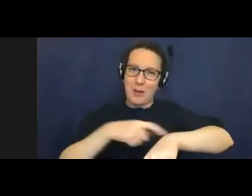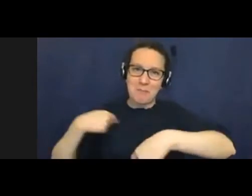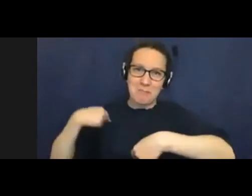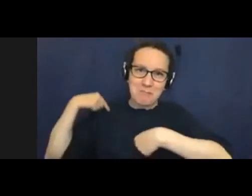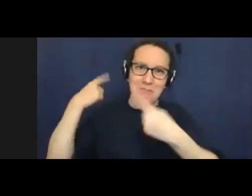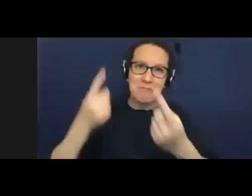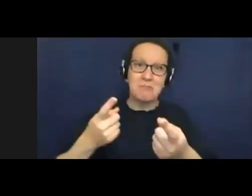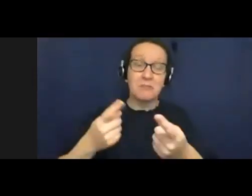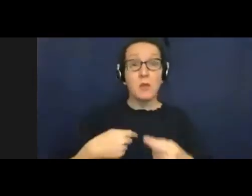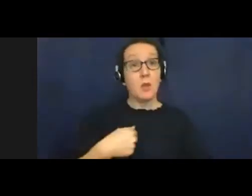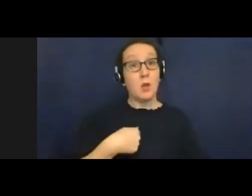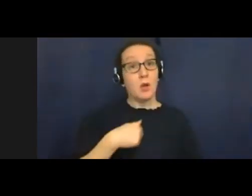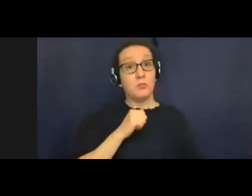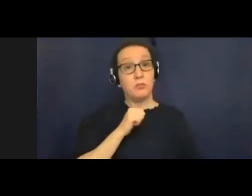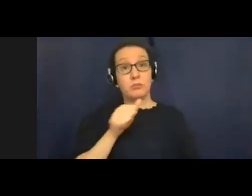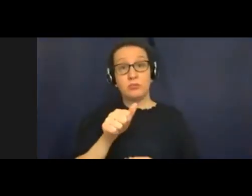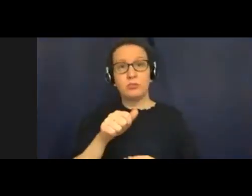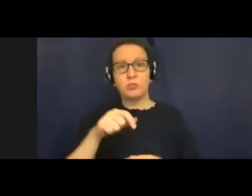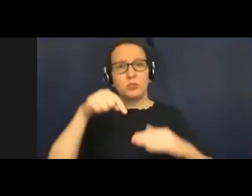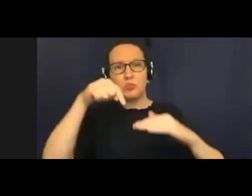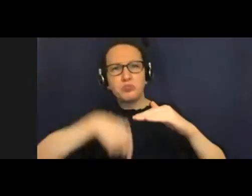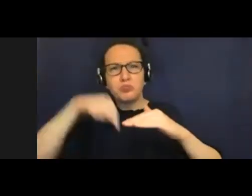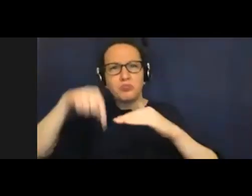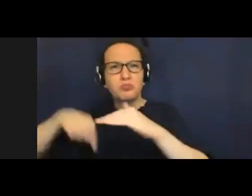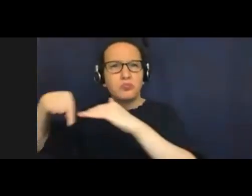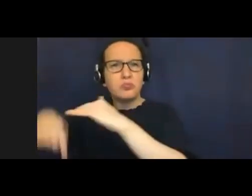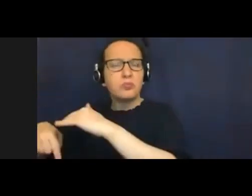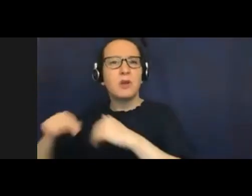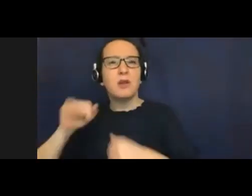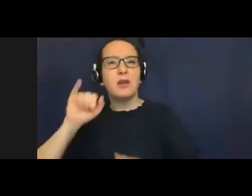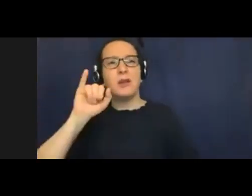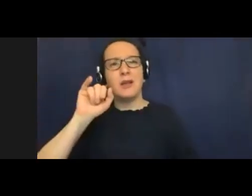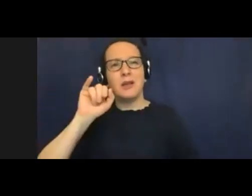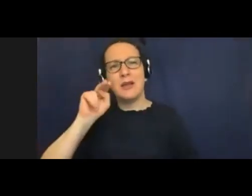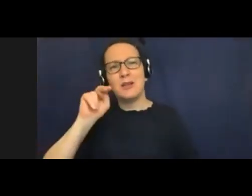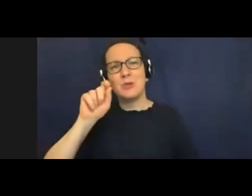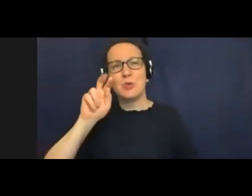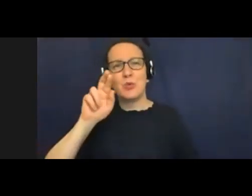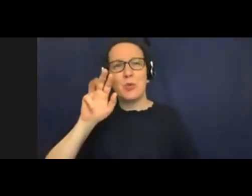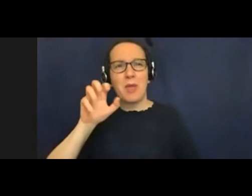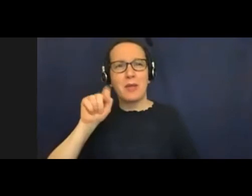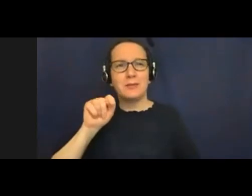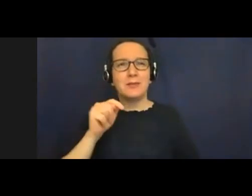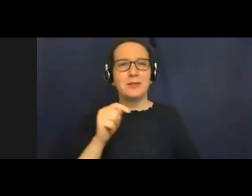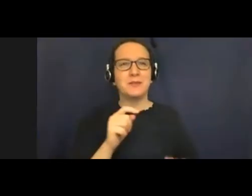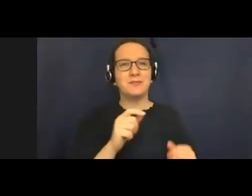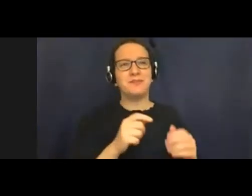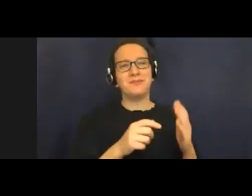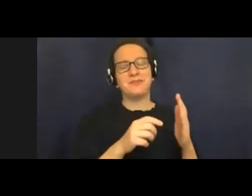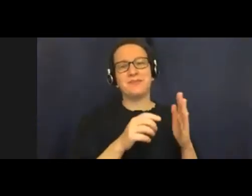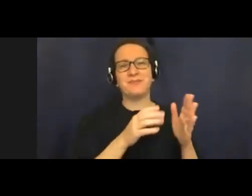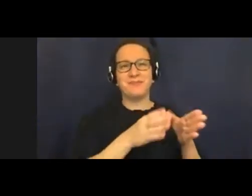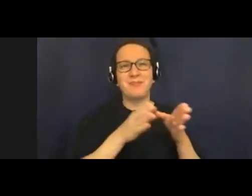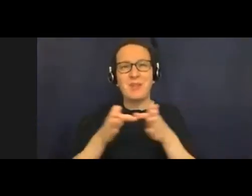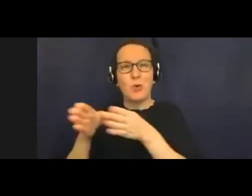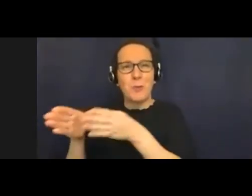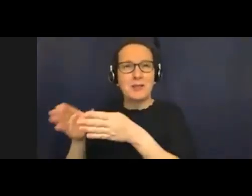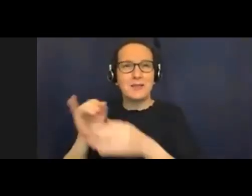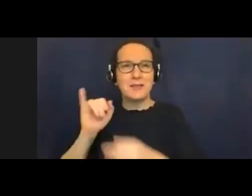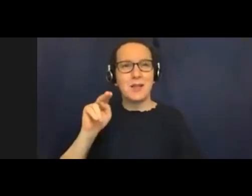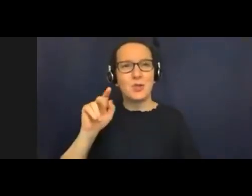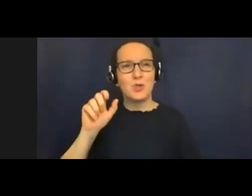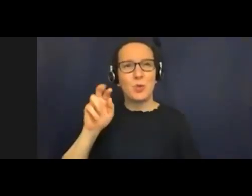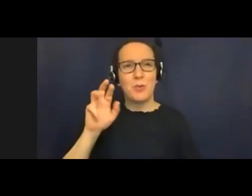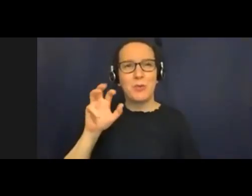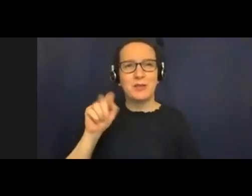many different existing instruments because I guess all participants to this webinar are aware of